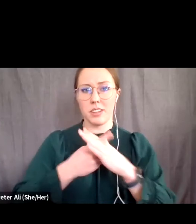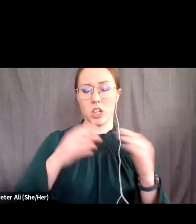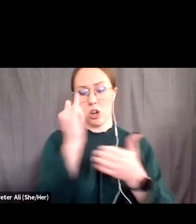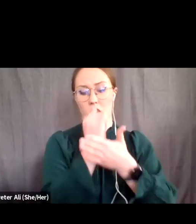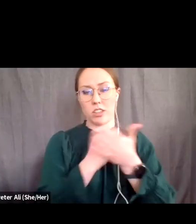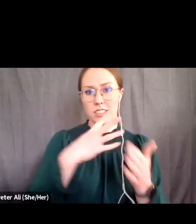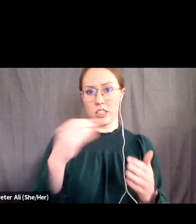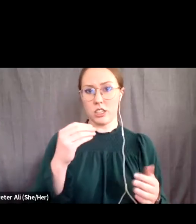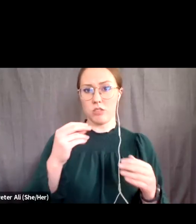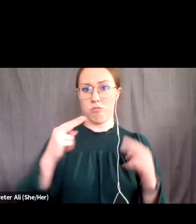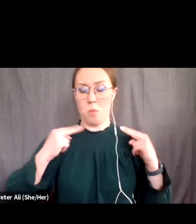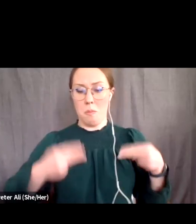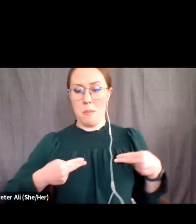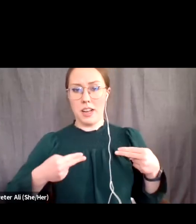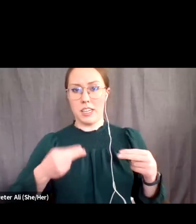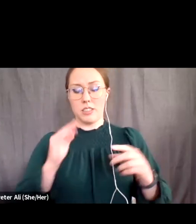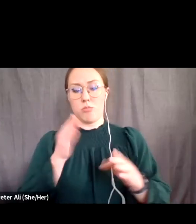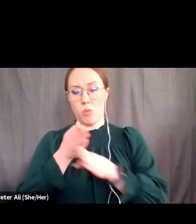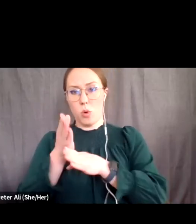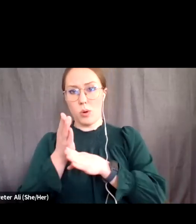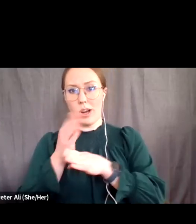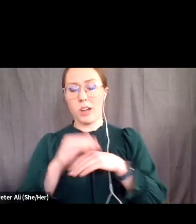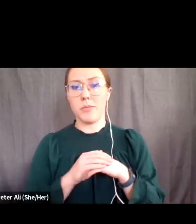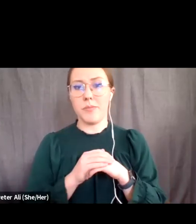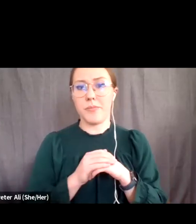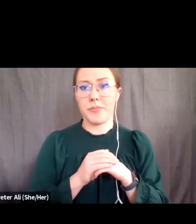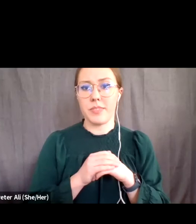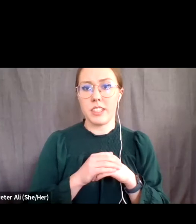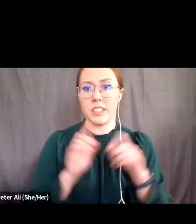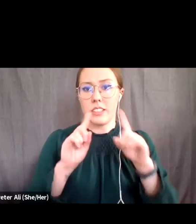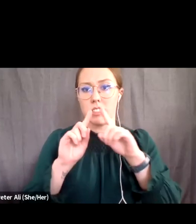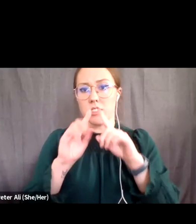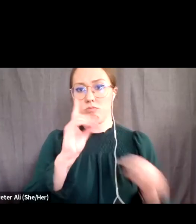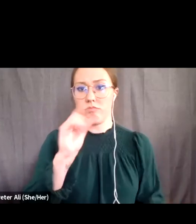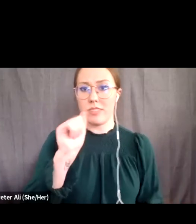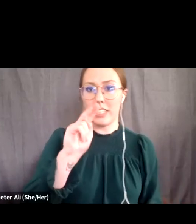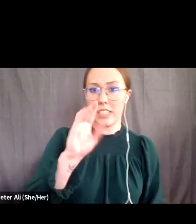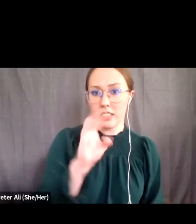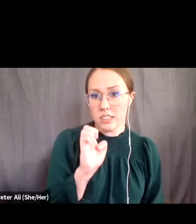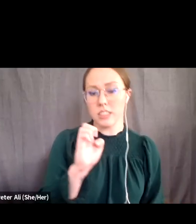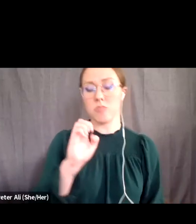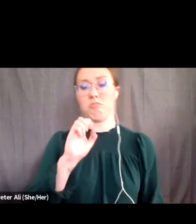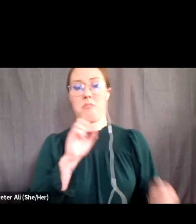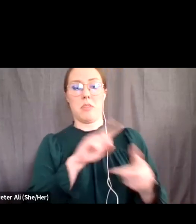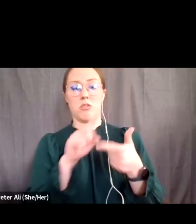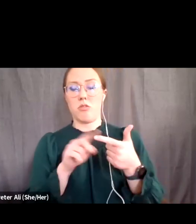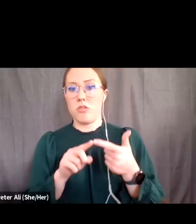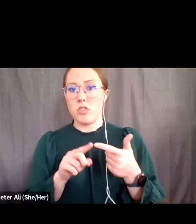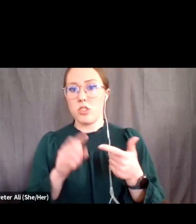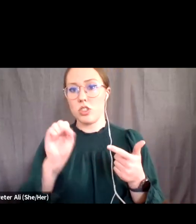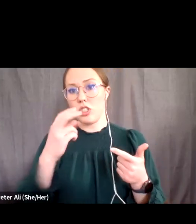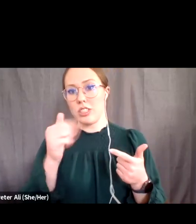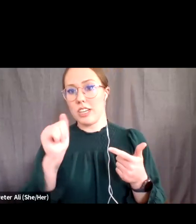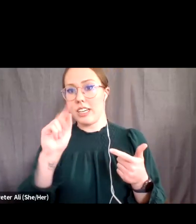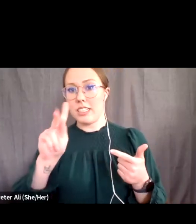I led Dance Africa projects and partnerships, our dance and Shakespeare residency programs, as well as developed